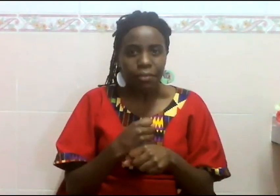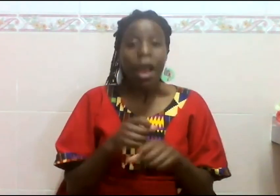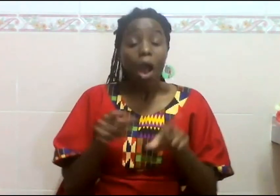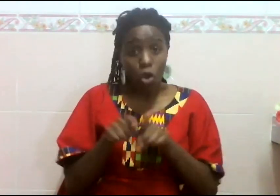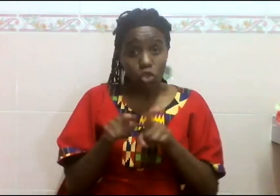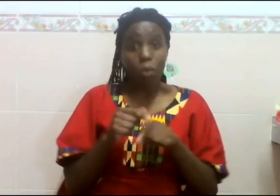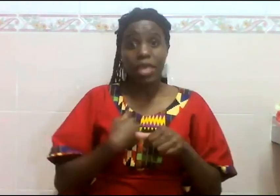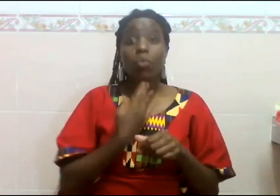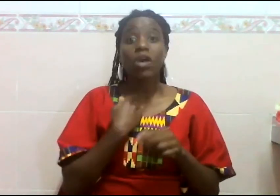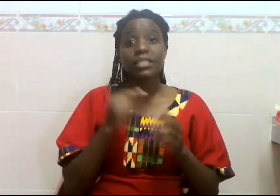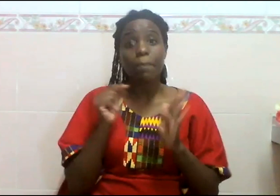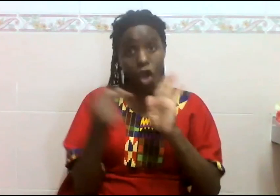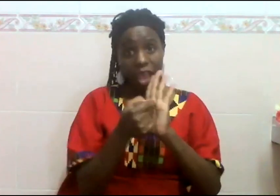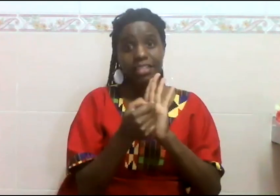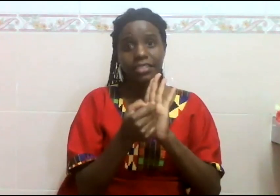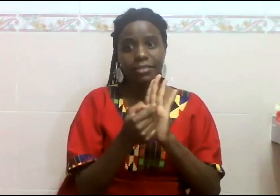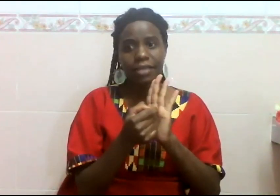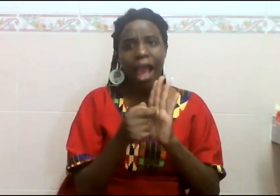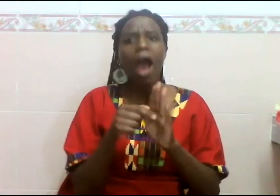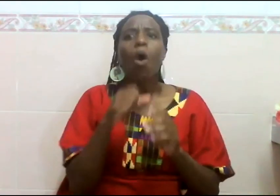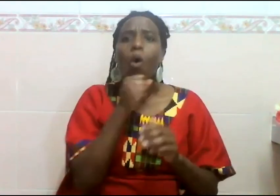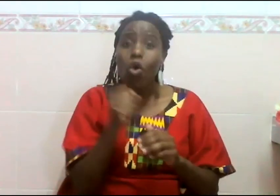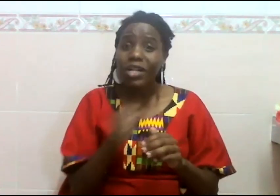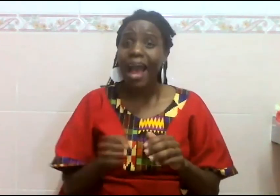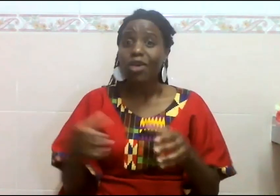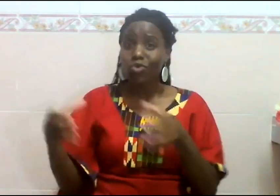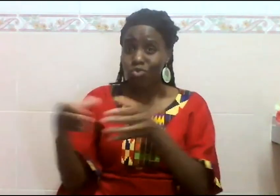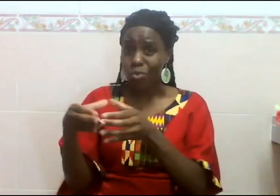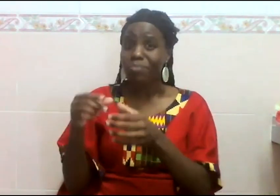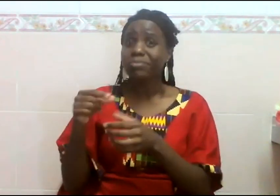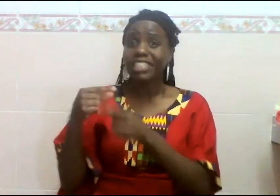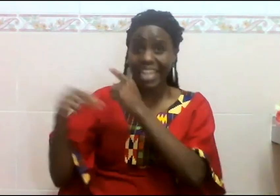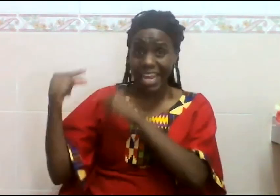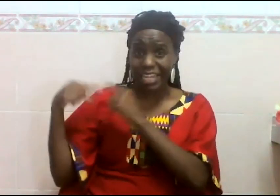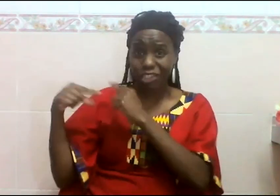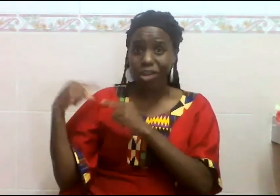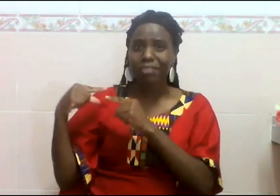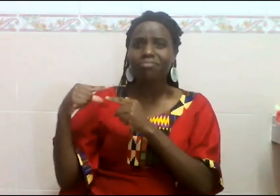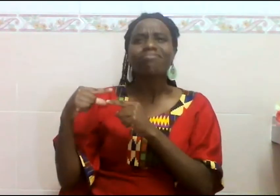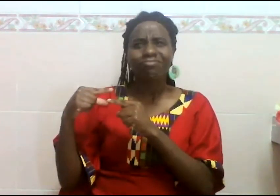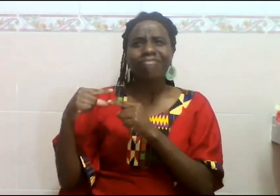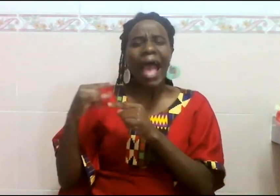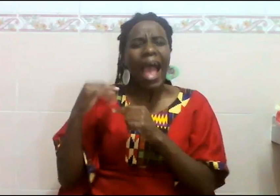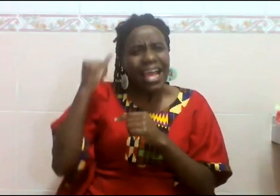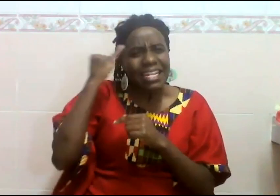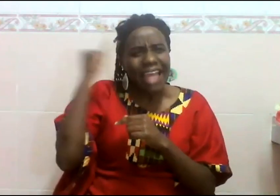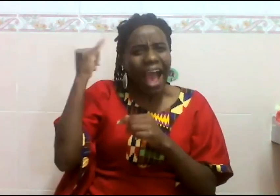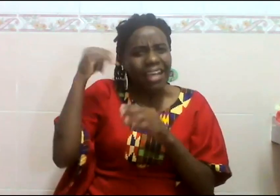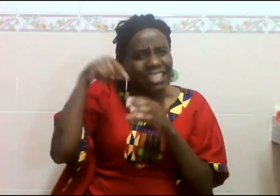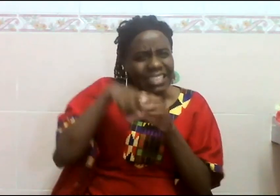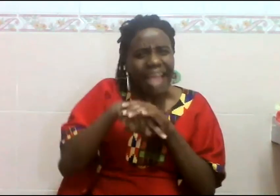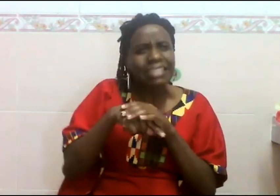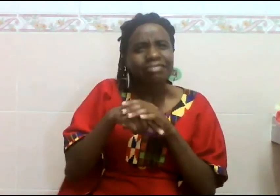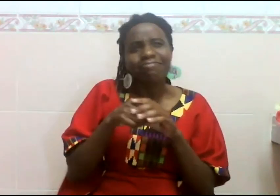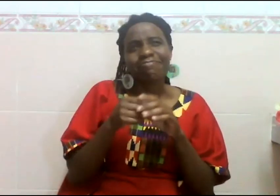out that I think the older generation need to get some of these insights correctly too,